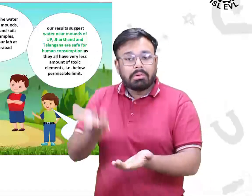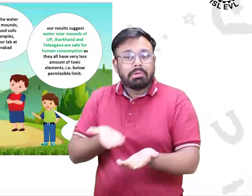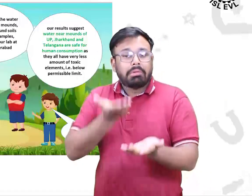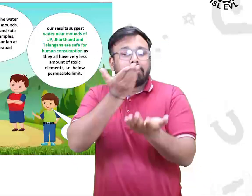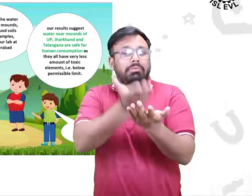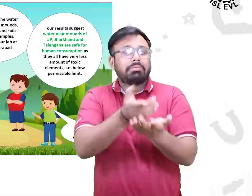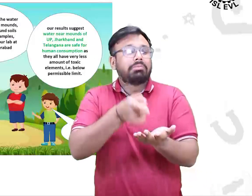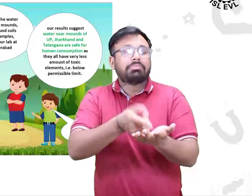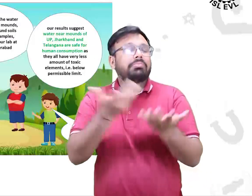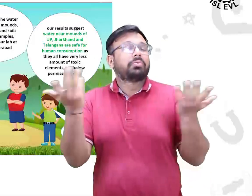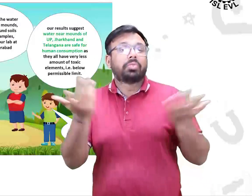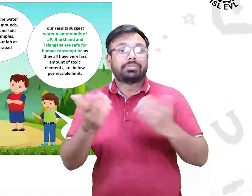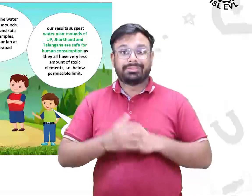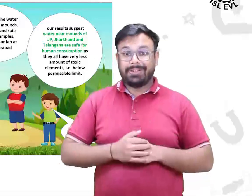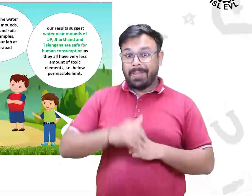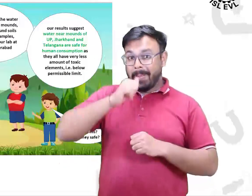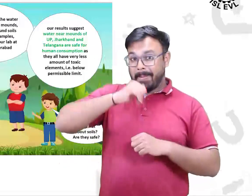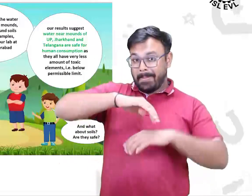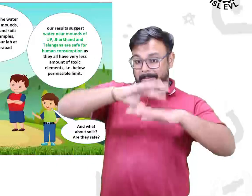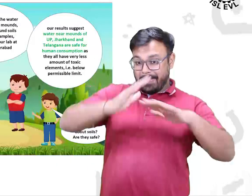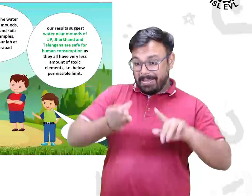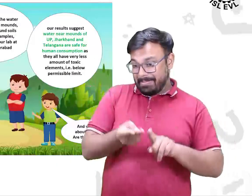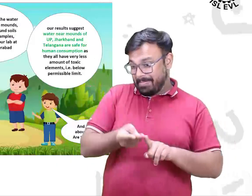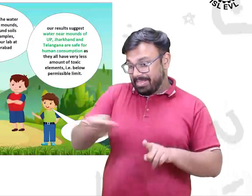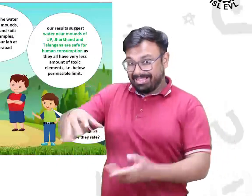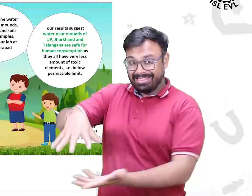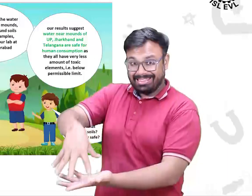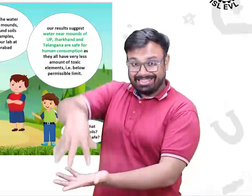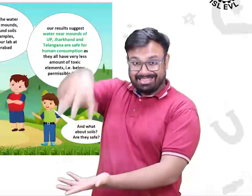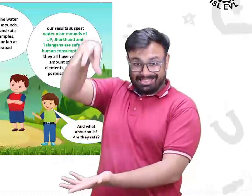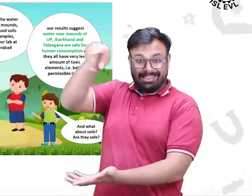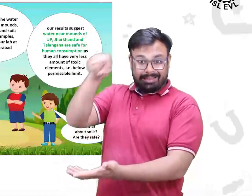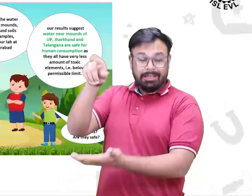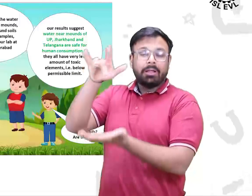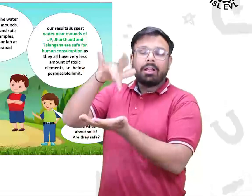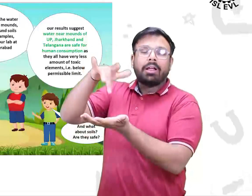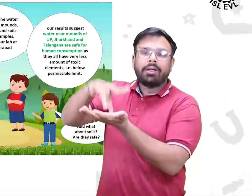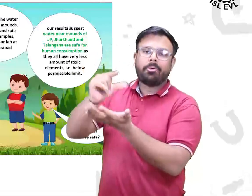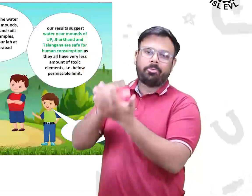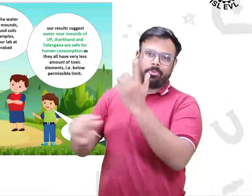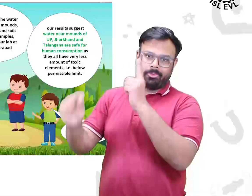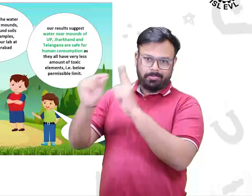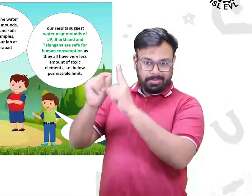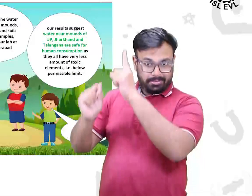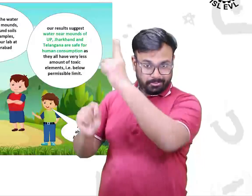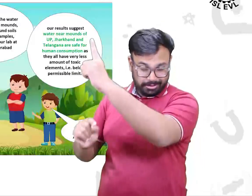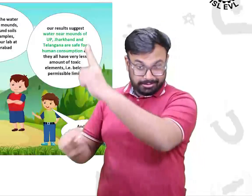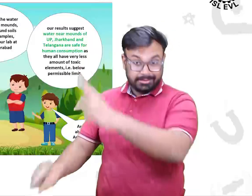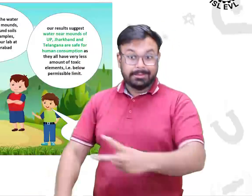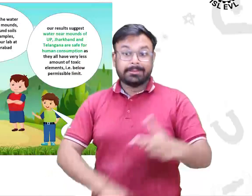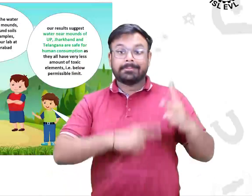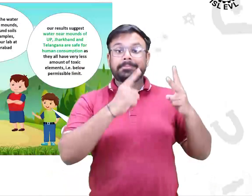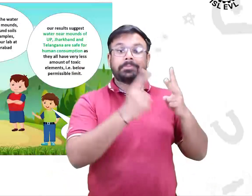Our results suggest water near mounds of UP,